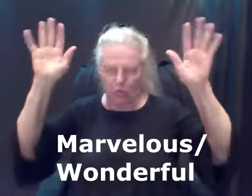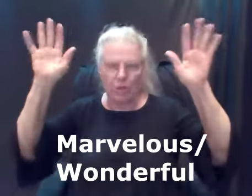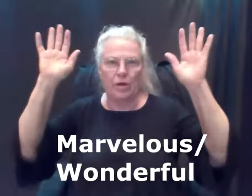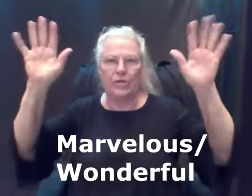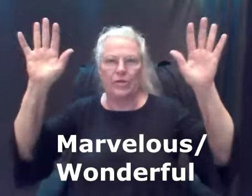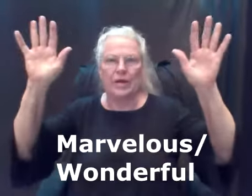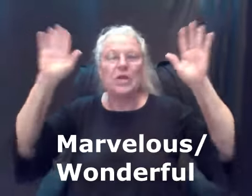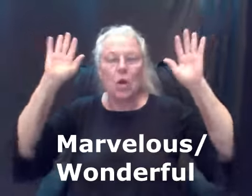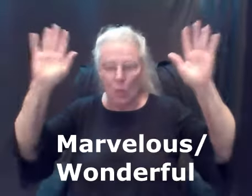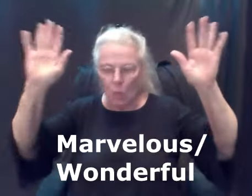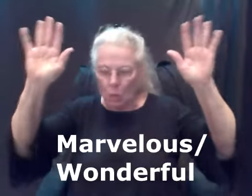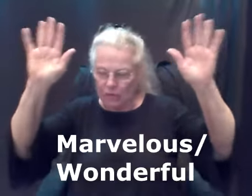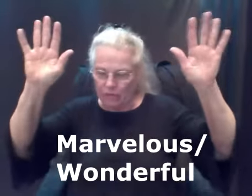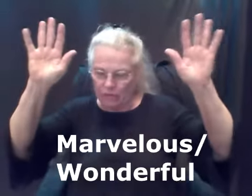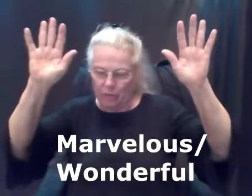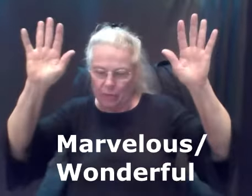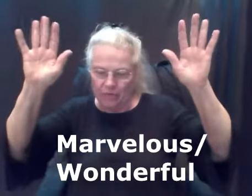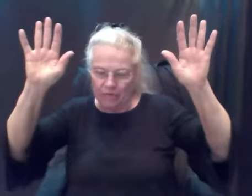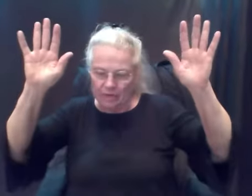at all this. Wonderful, marvelous.